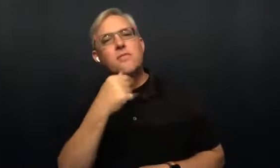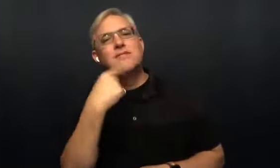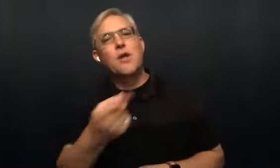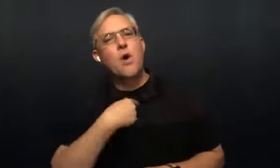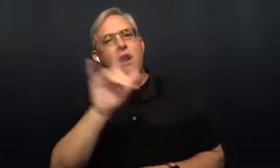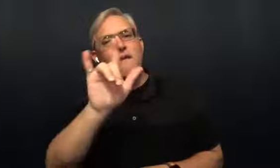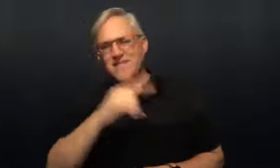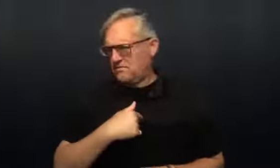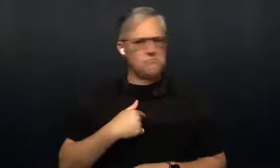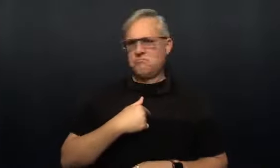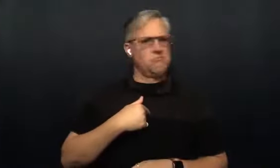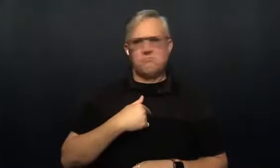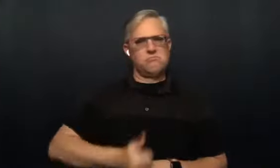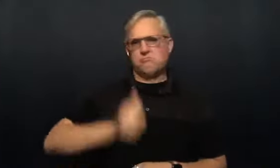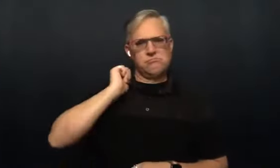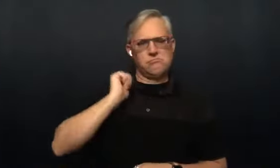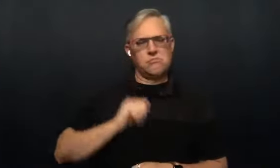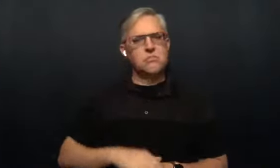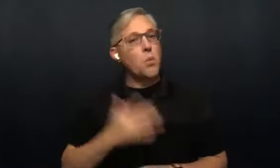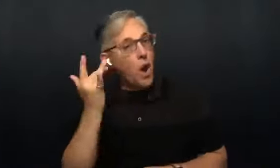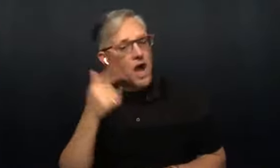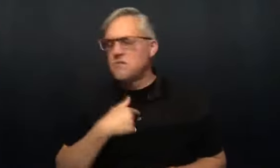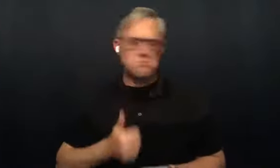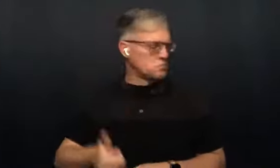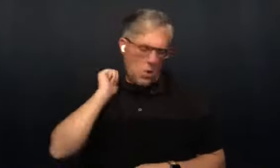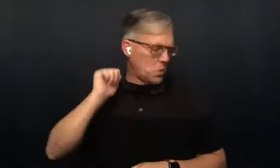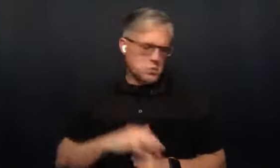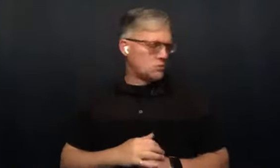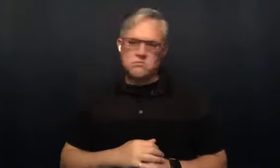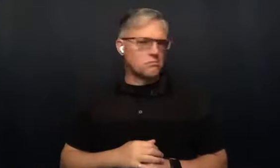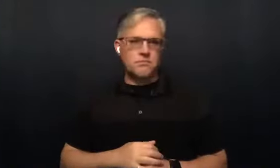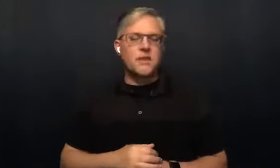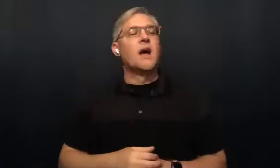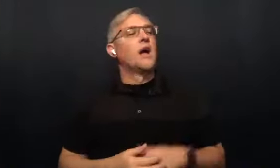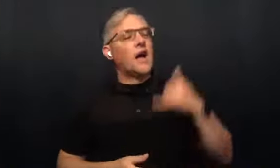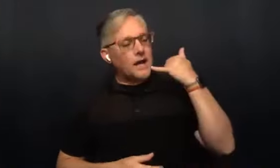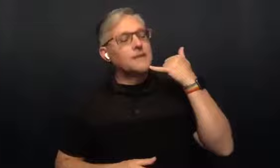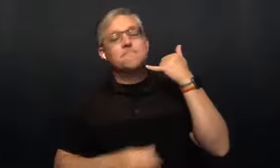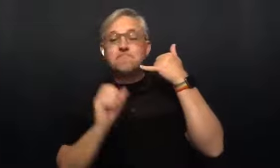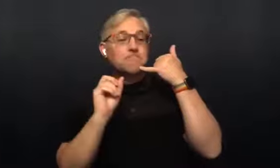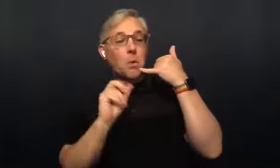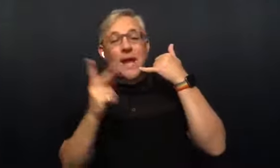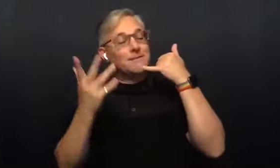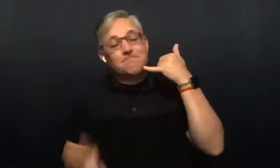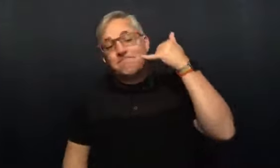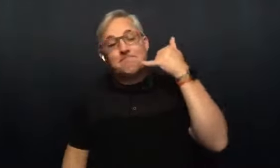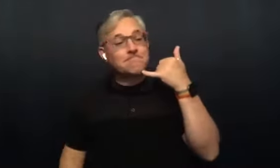why? I said, because I won't do it. And she was on the phone and she said, well, Catherine, I just don't know how you're going to do it, but you're just going to have to find a